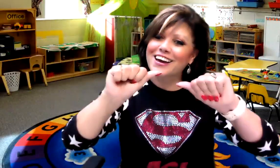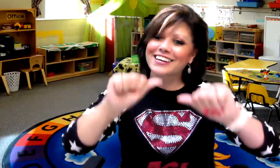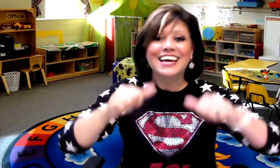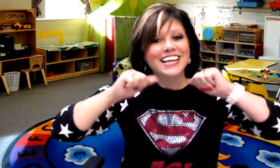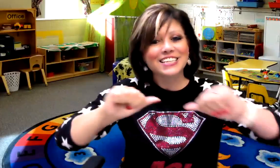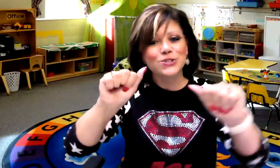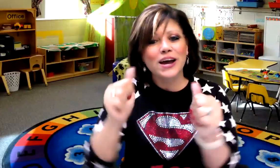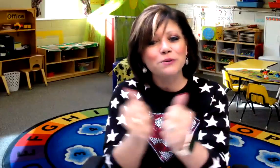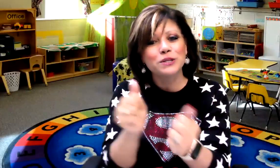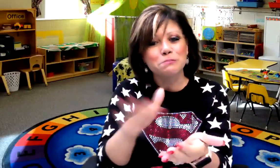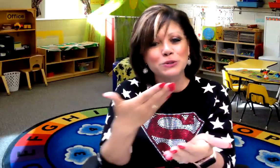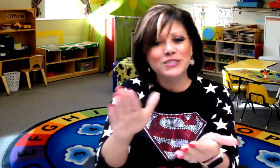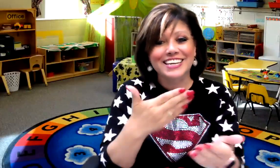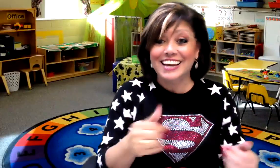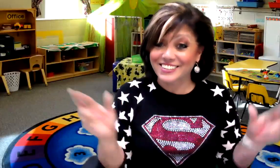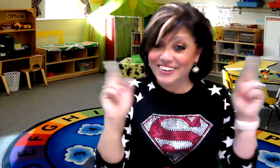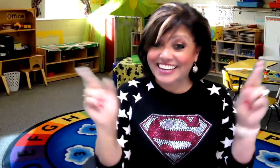it. Let's try it with music. Are you ready?